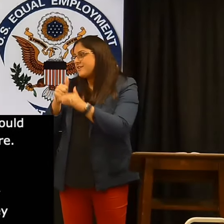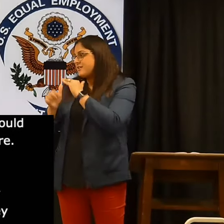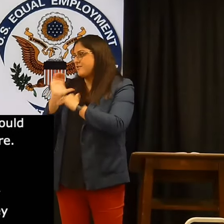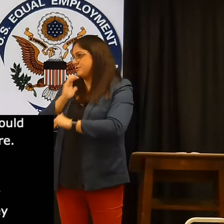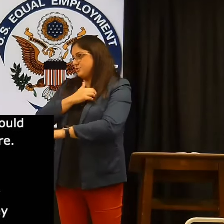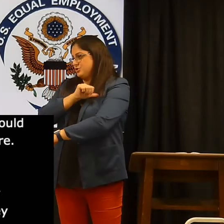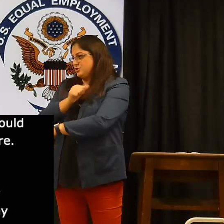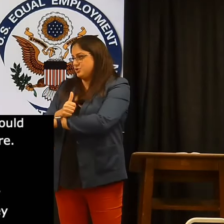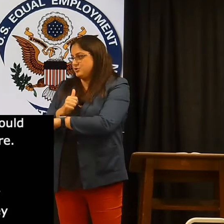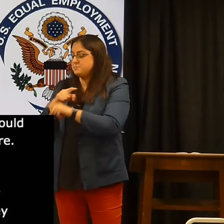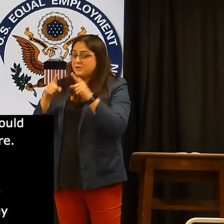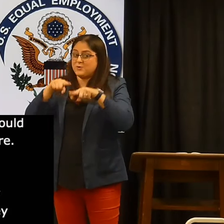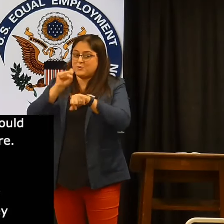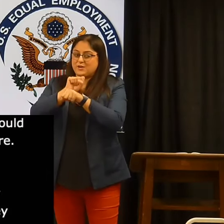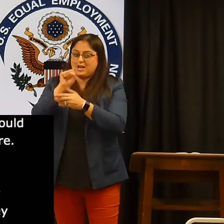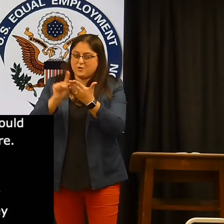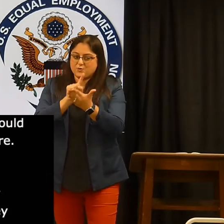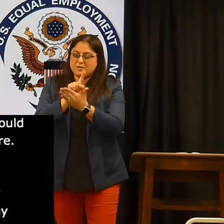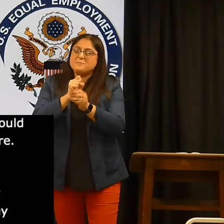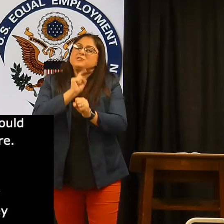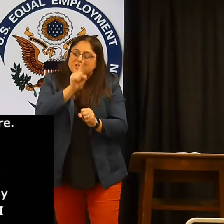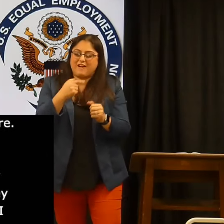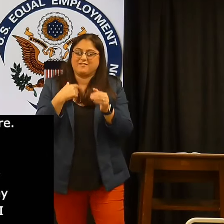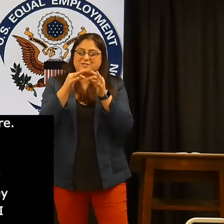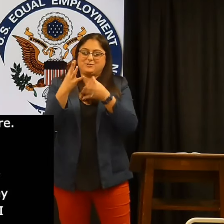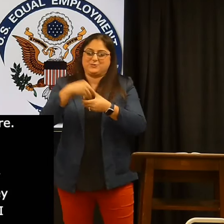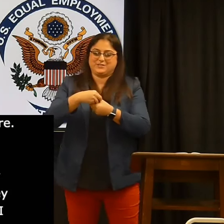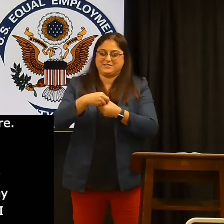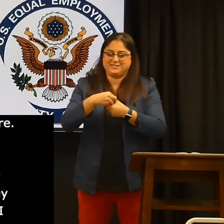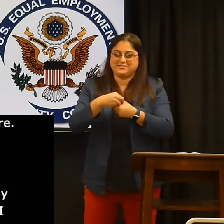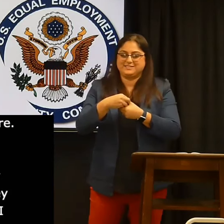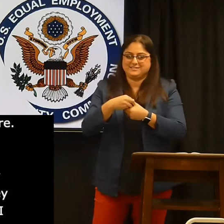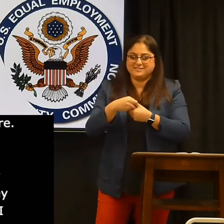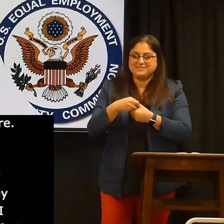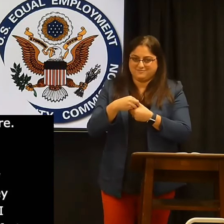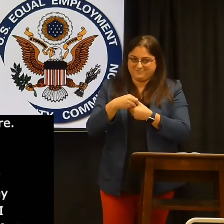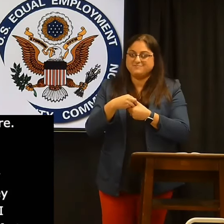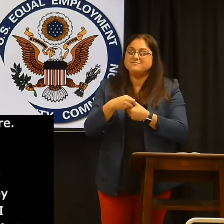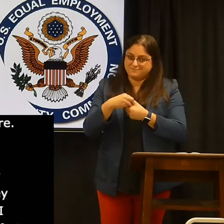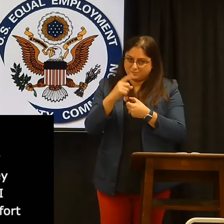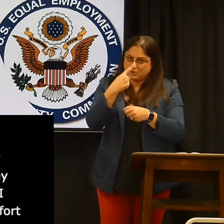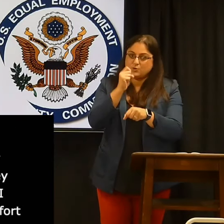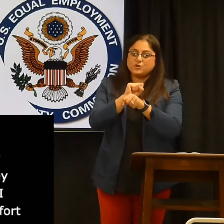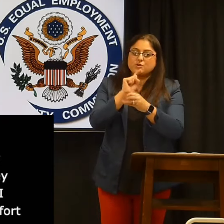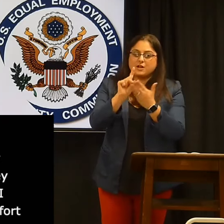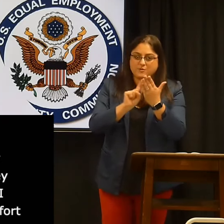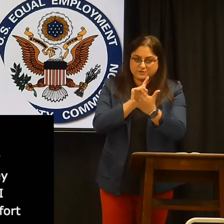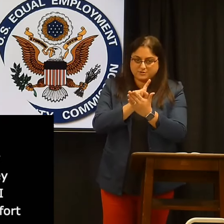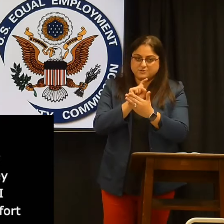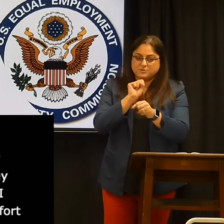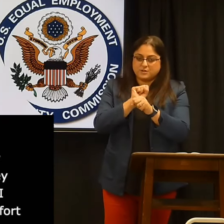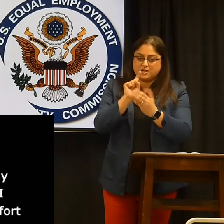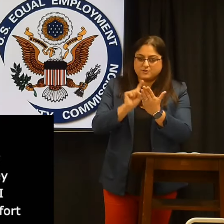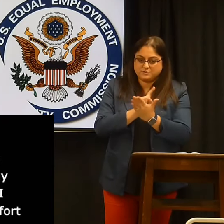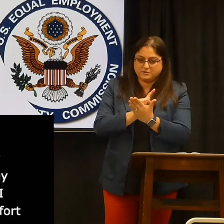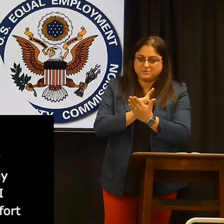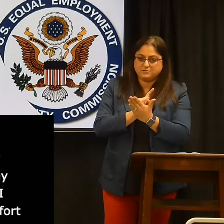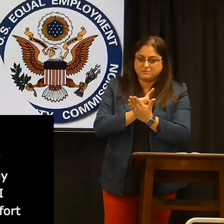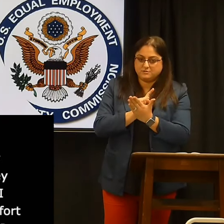work with, my coworkers, will make an effort to communicate with me, right? So I'm even, you know, but